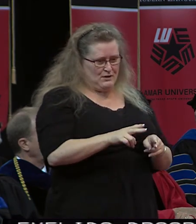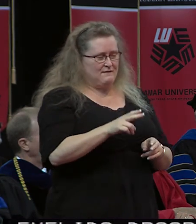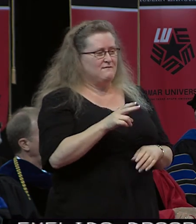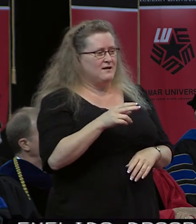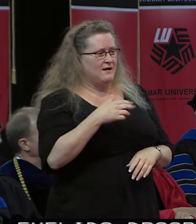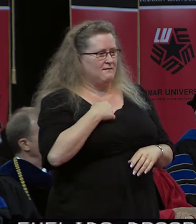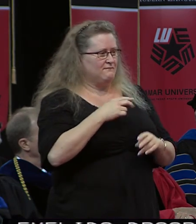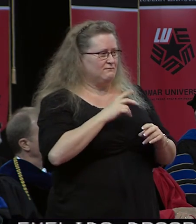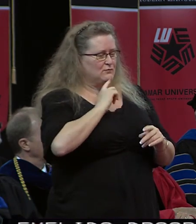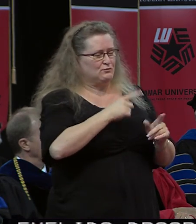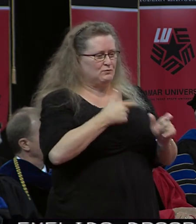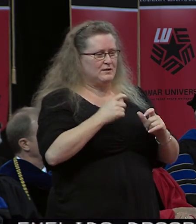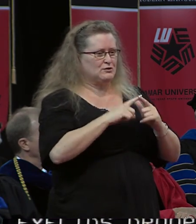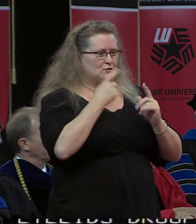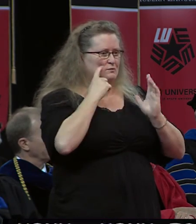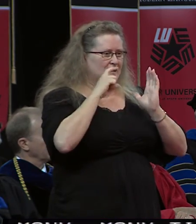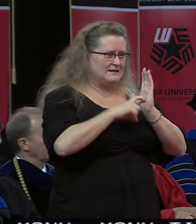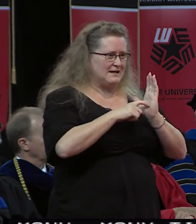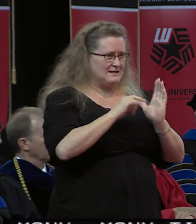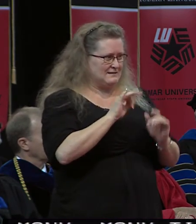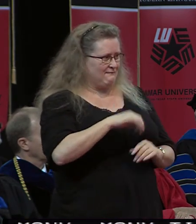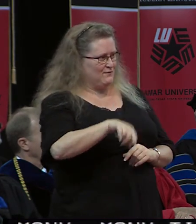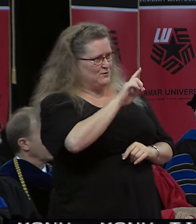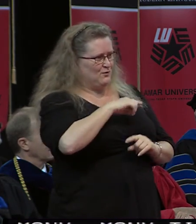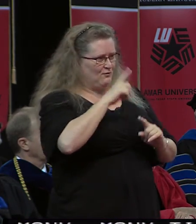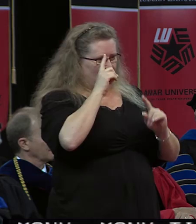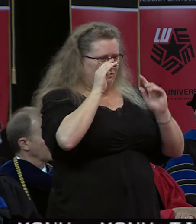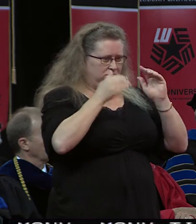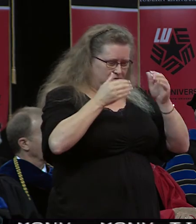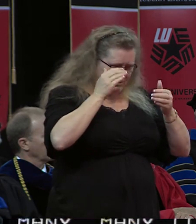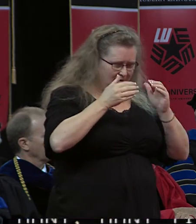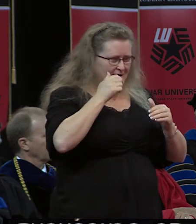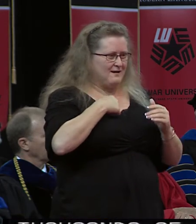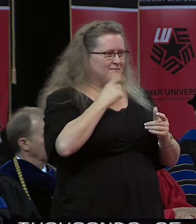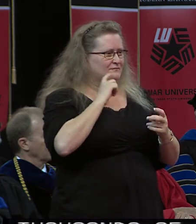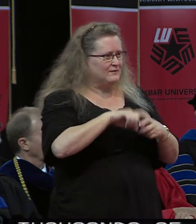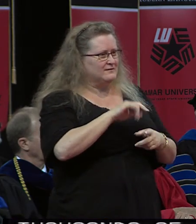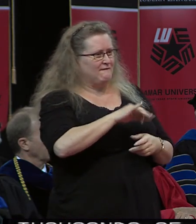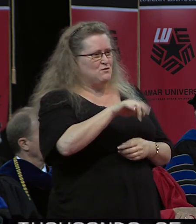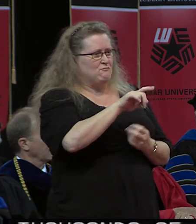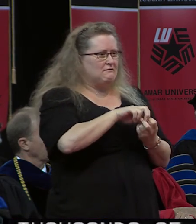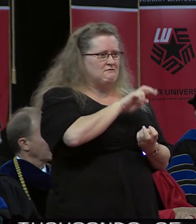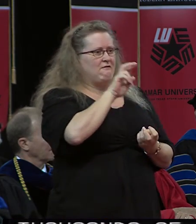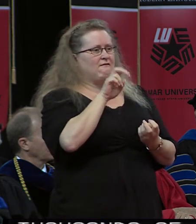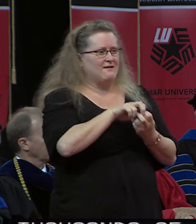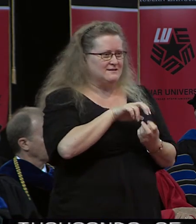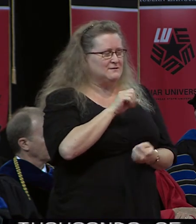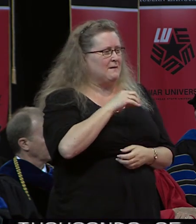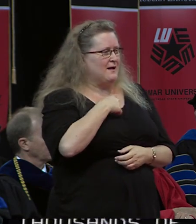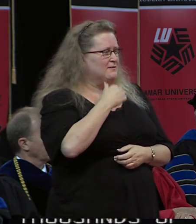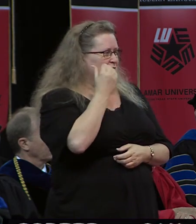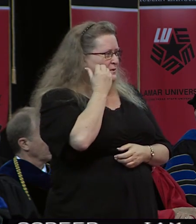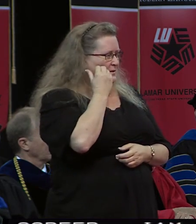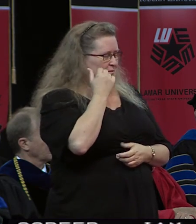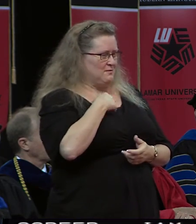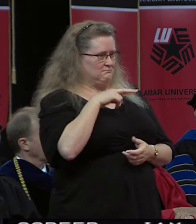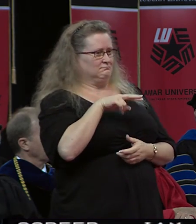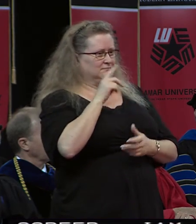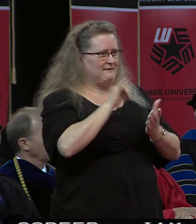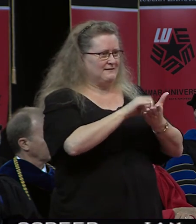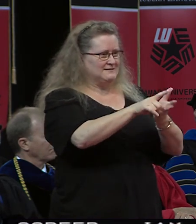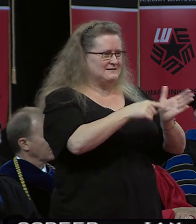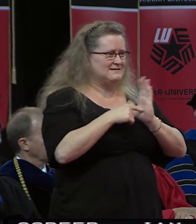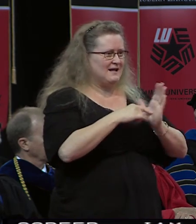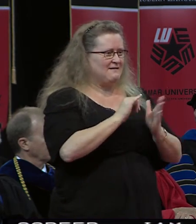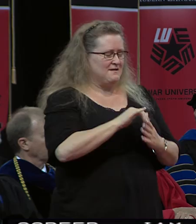I'm very quick to recognize drooping eyelids. I'm very quick to recognize yawns. And I look at that as a signal that, okay,